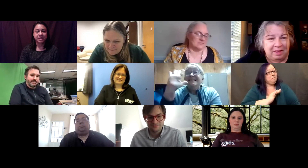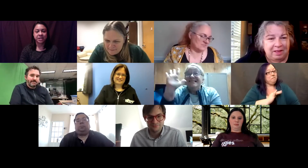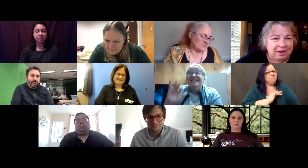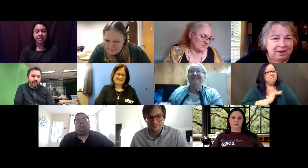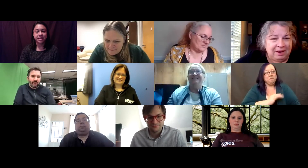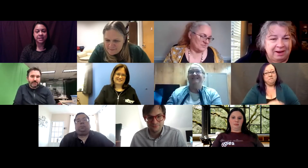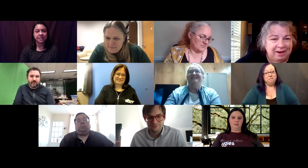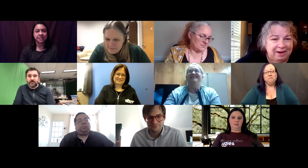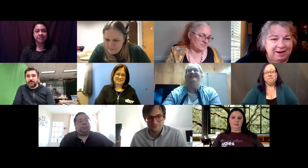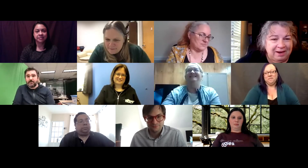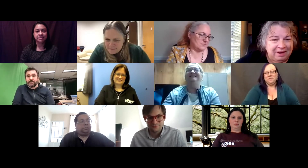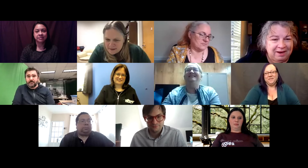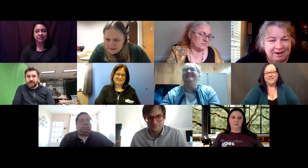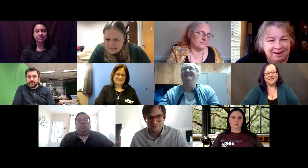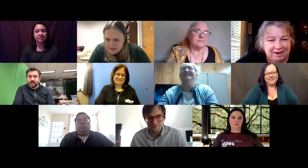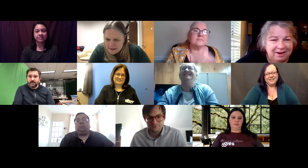You can dye your hair pink.